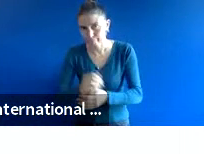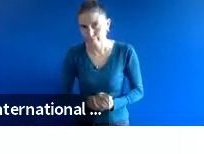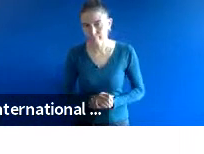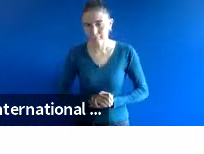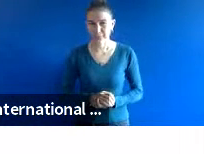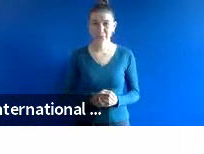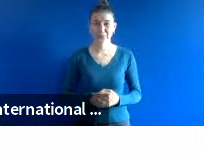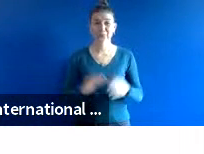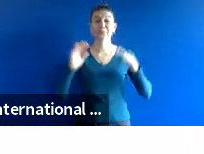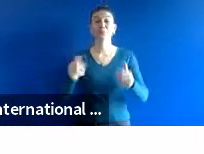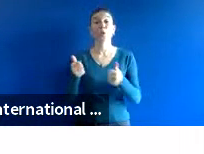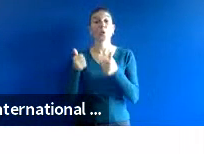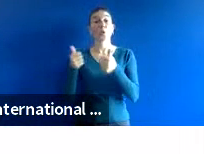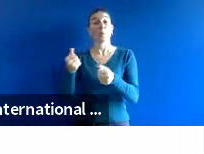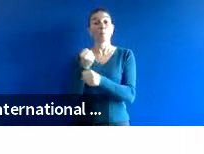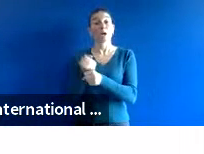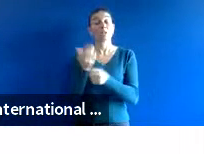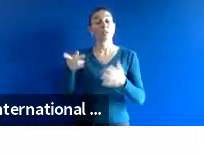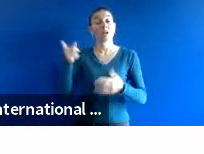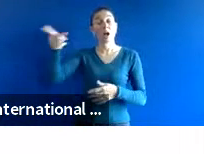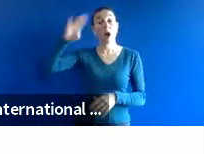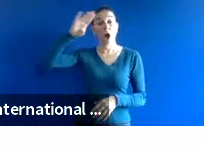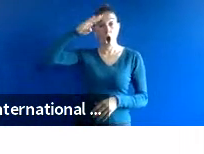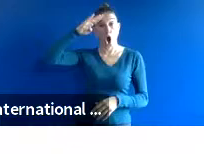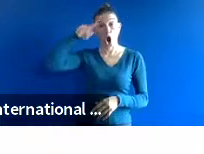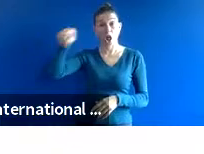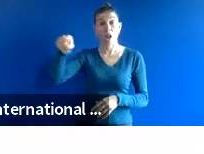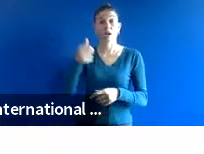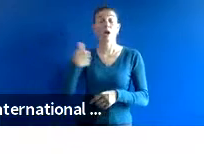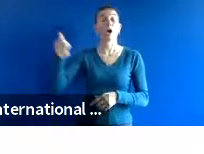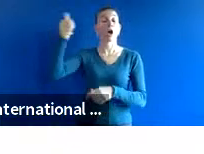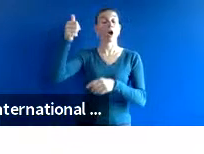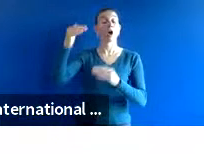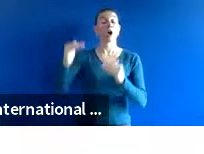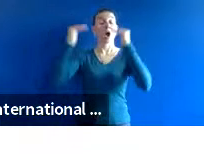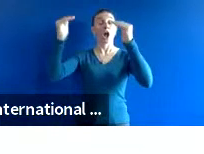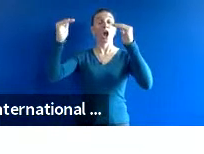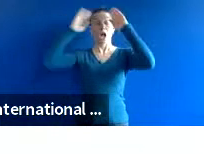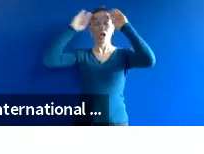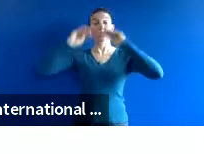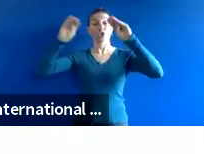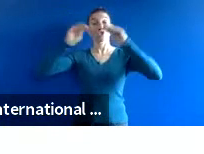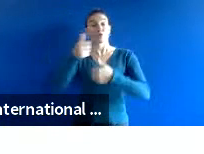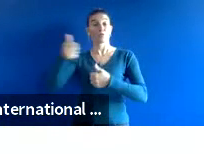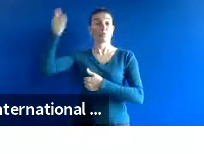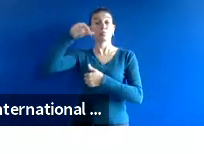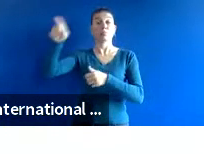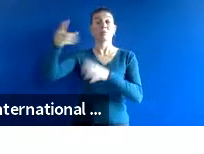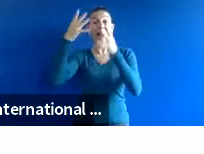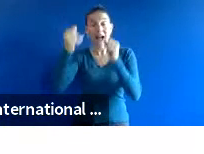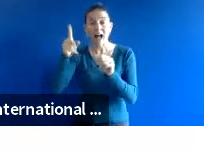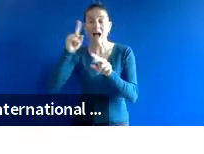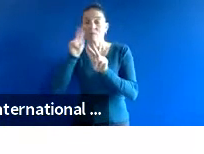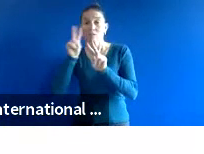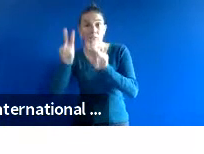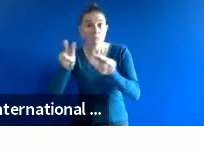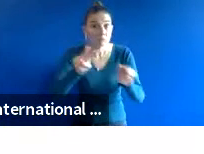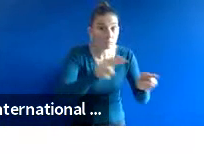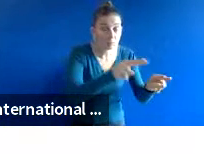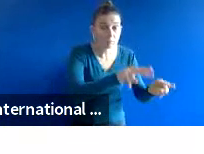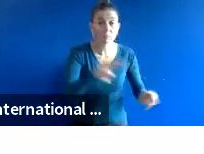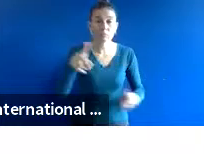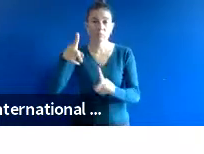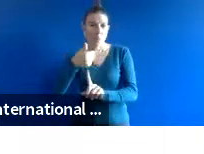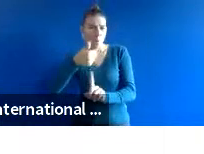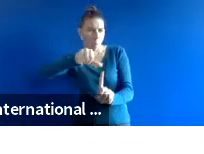Good practice comes from Ireland, where the Higher Education Authority organizes audits and monitoring visits in the